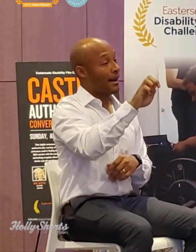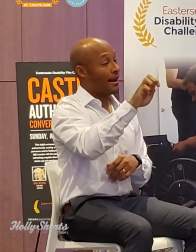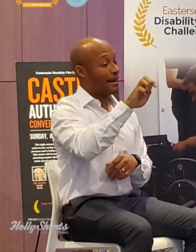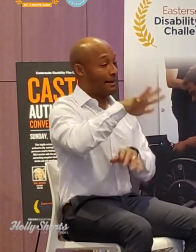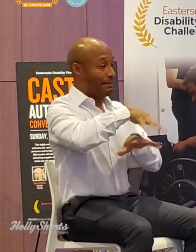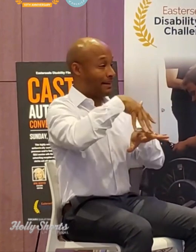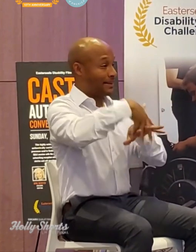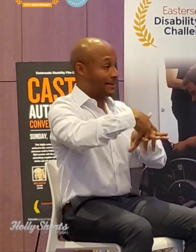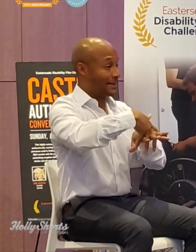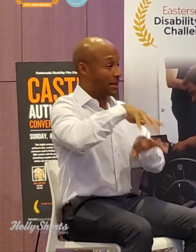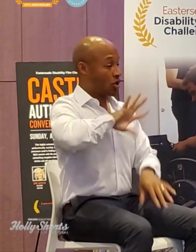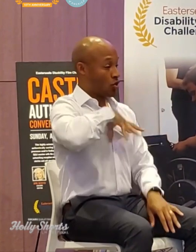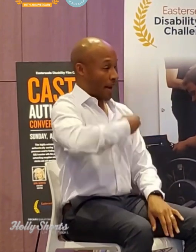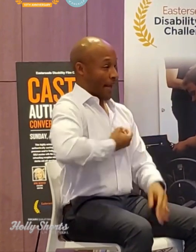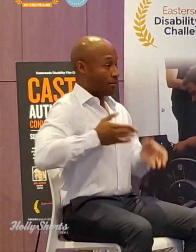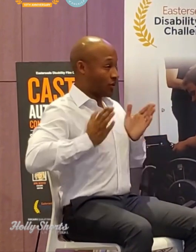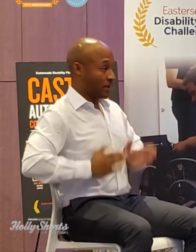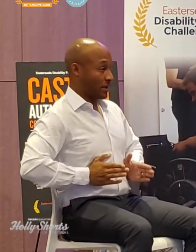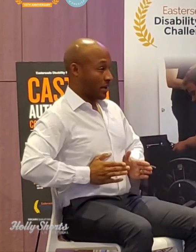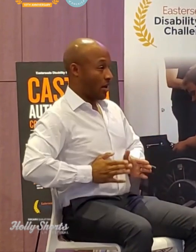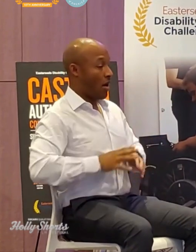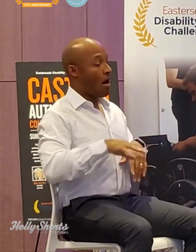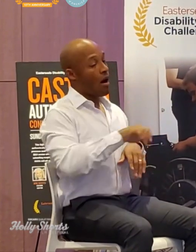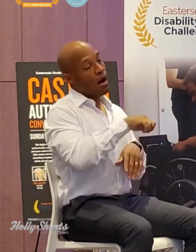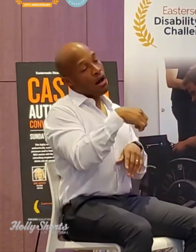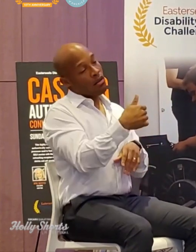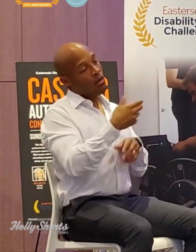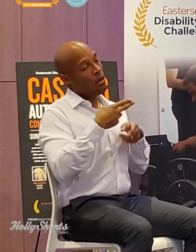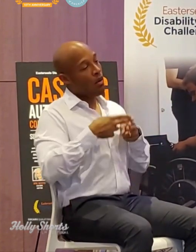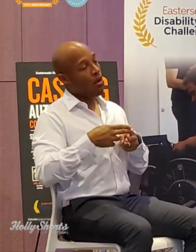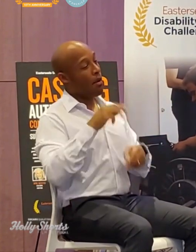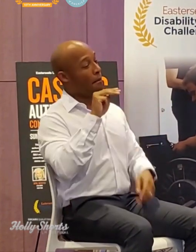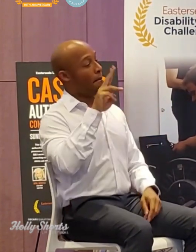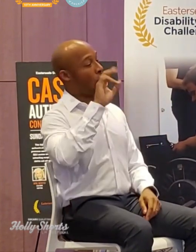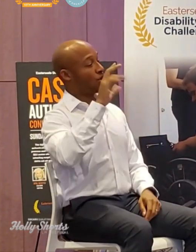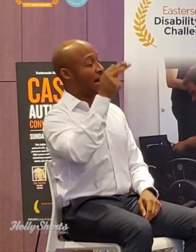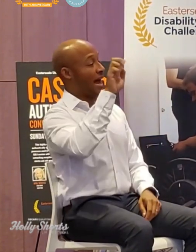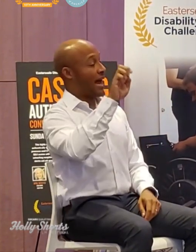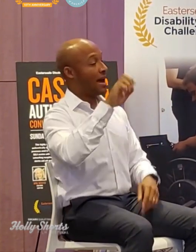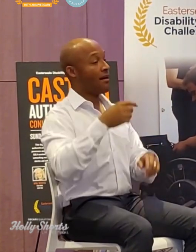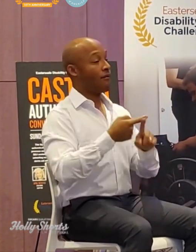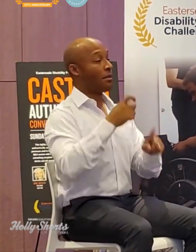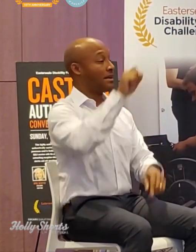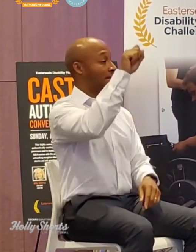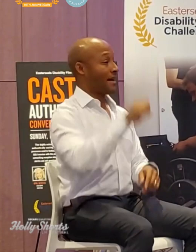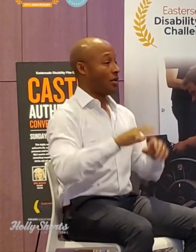person, otherwise known as a Muche from the southern tribes of Mexico.